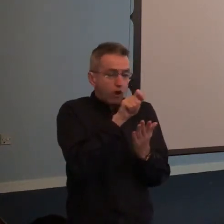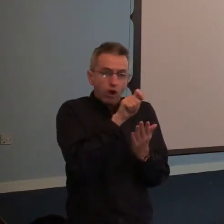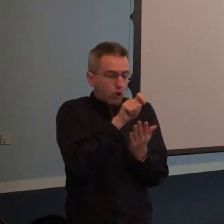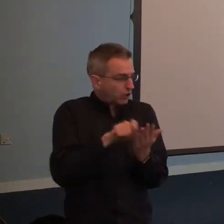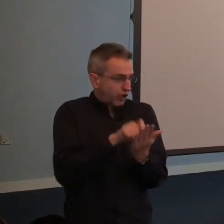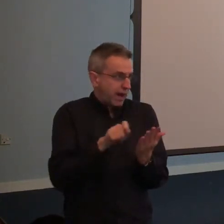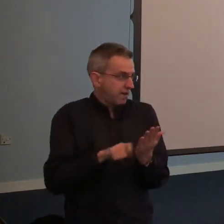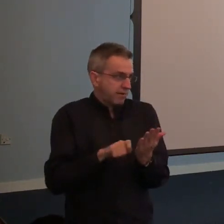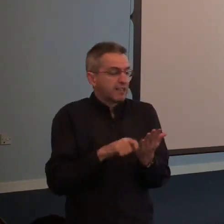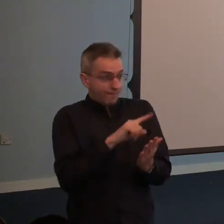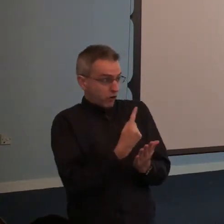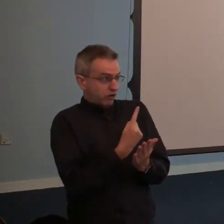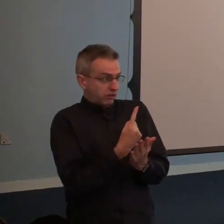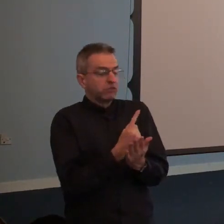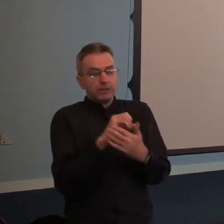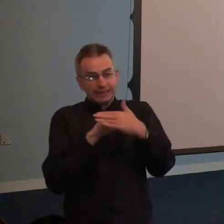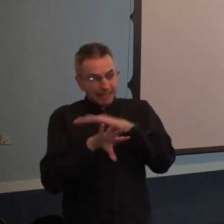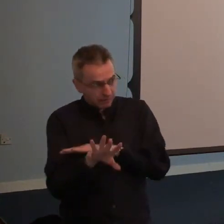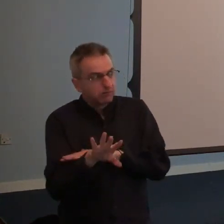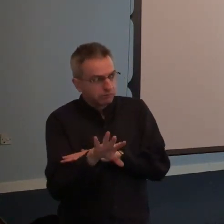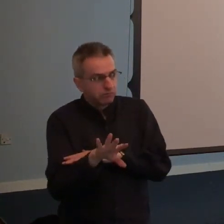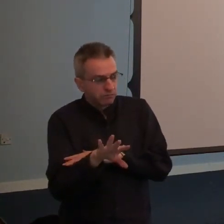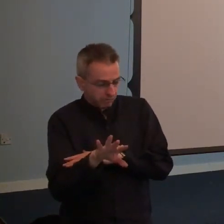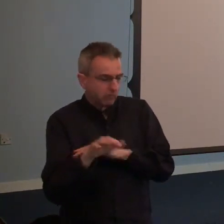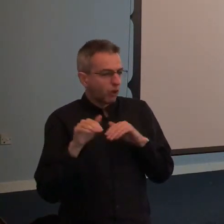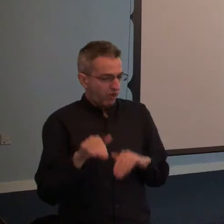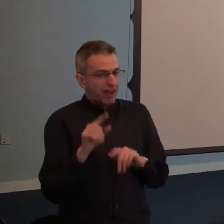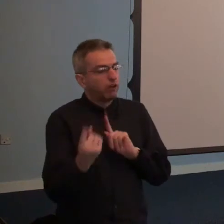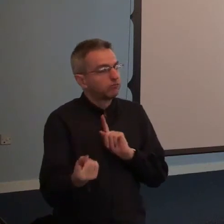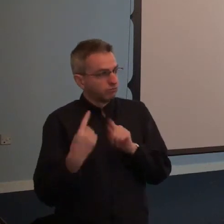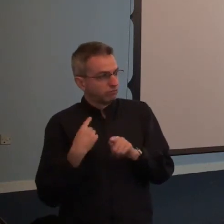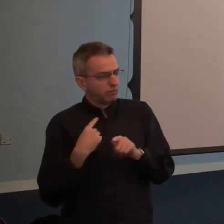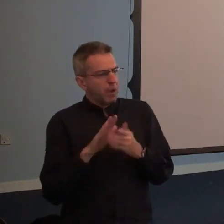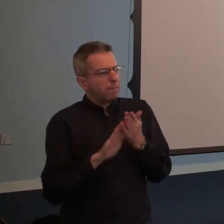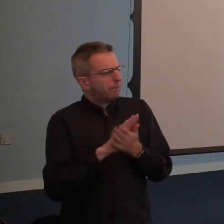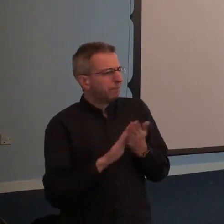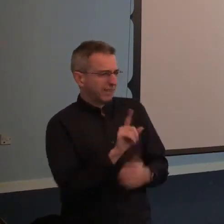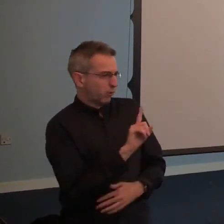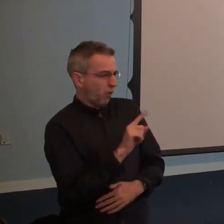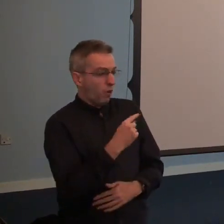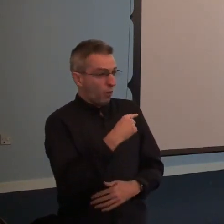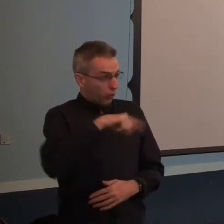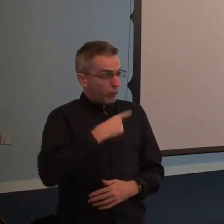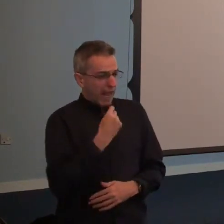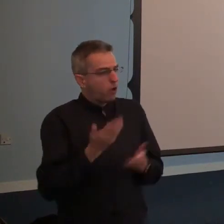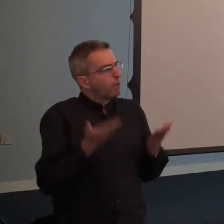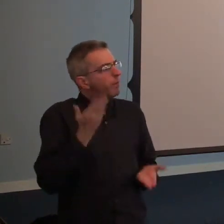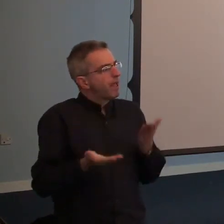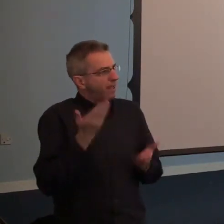we sent out to the same people the same questionnaire as we'd sent out in the initial part one of the project, and we asked them to fill it out